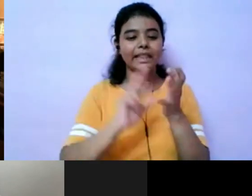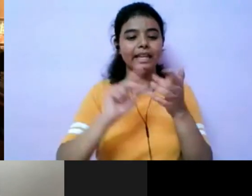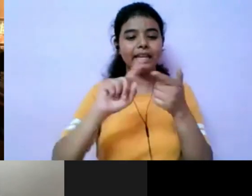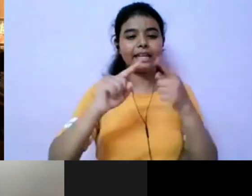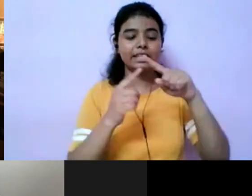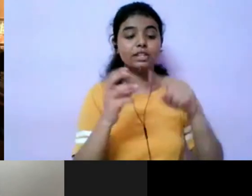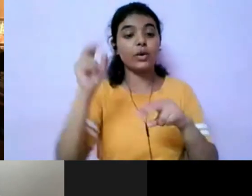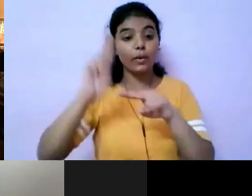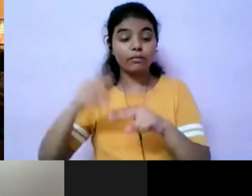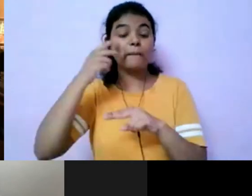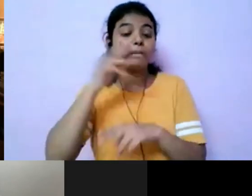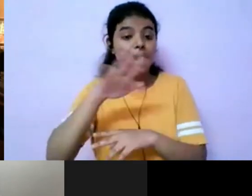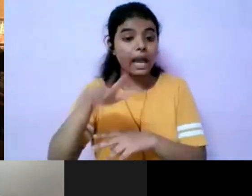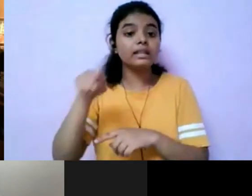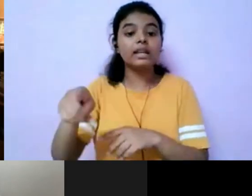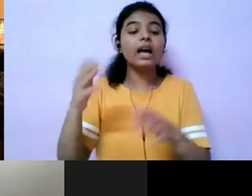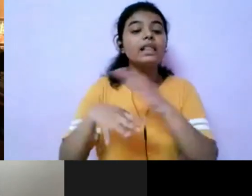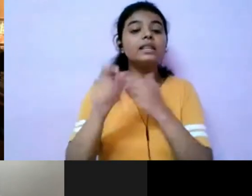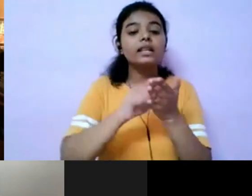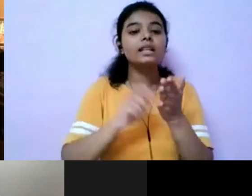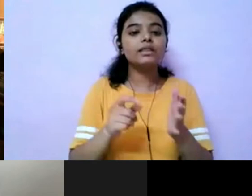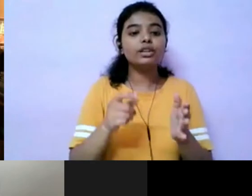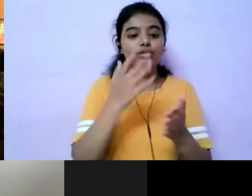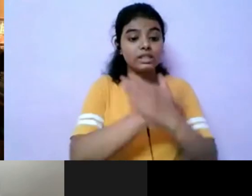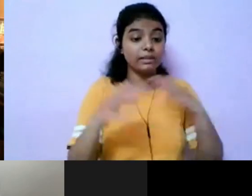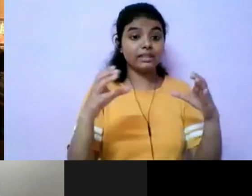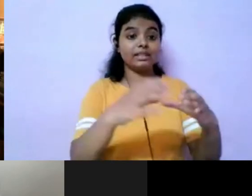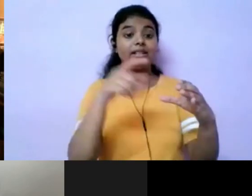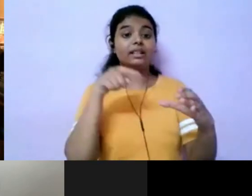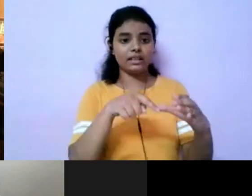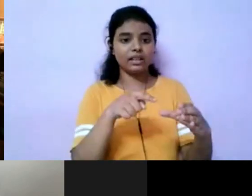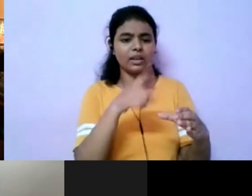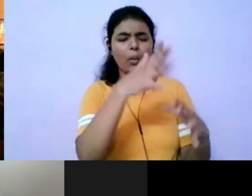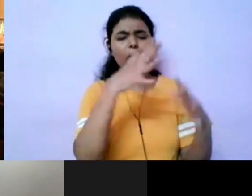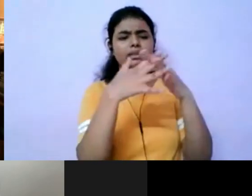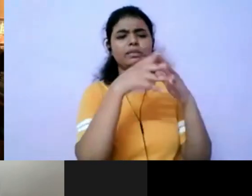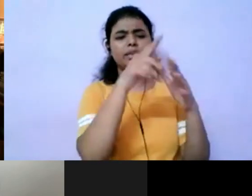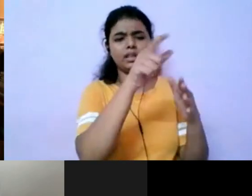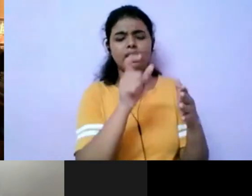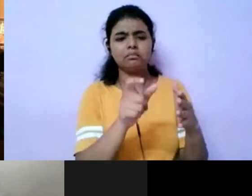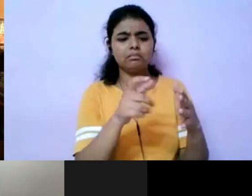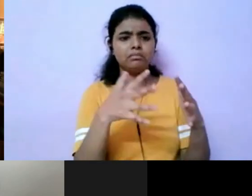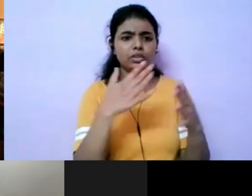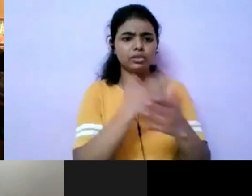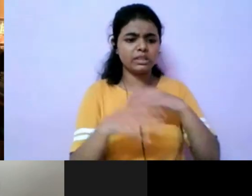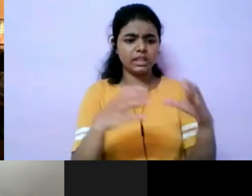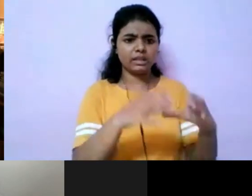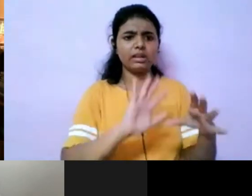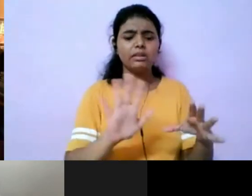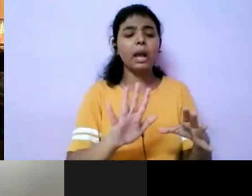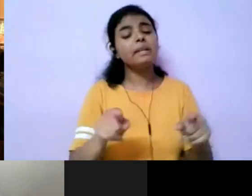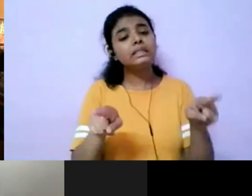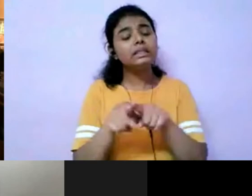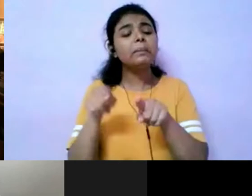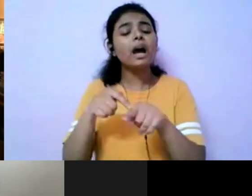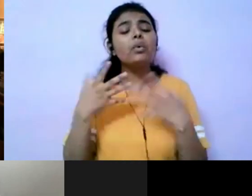that there's no category called disability, right? In the United States, you write. And at the same time, we are seeking inclusion. So,